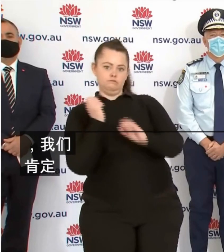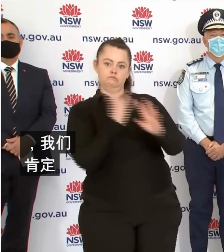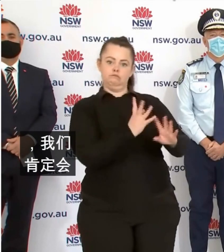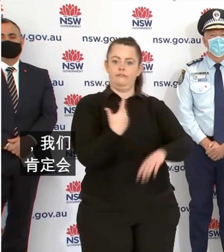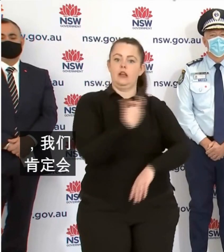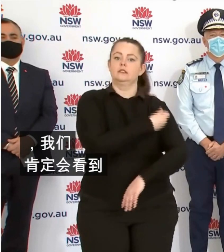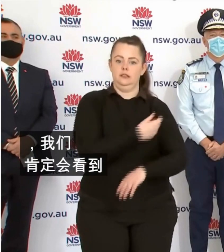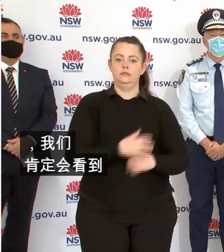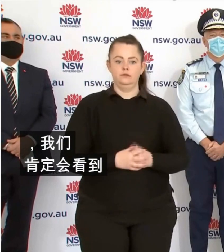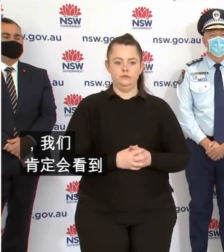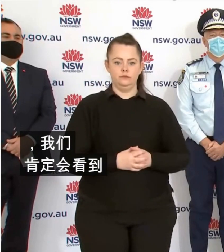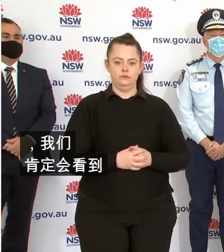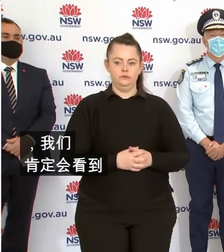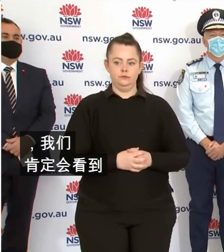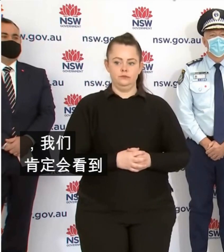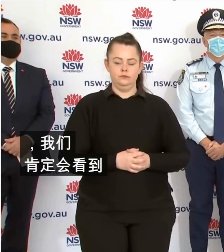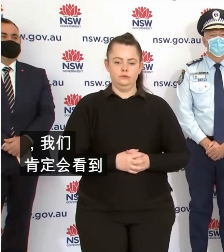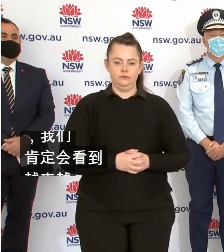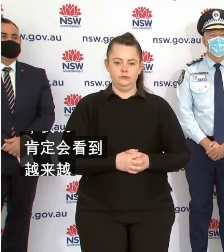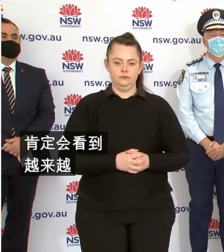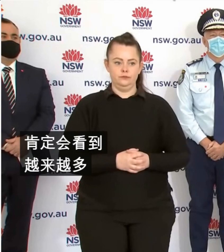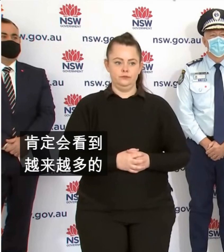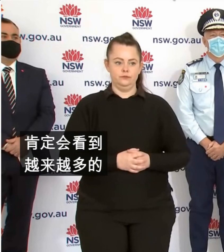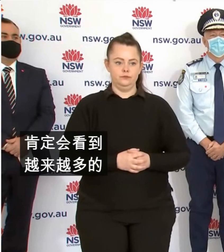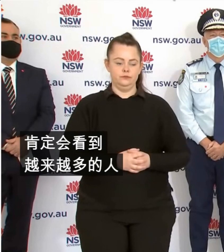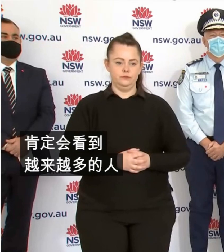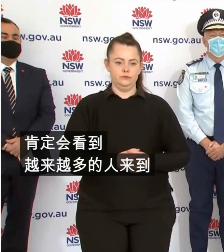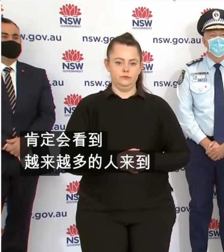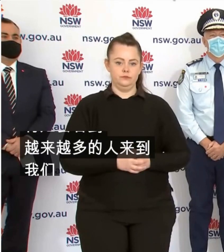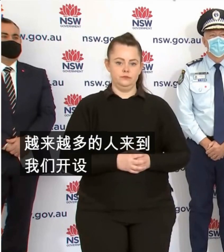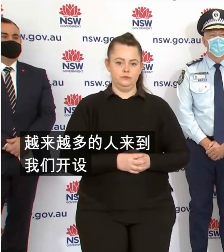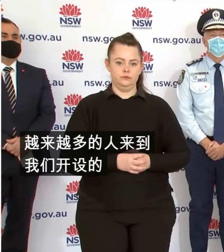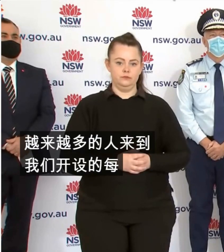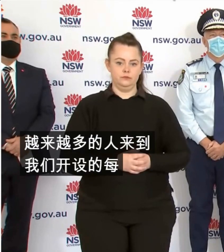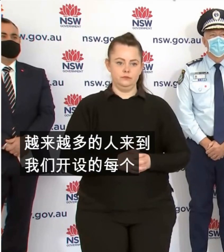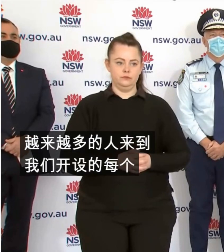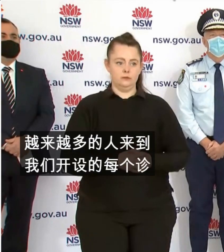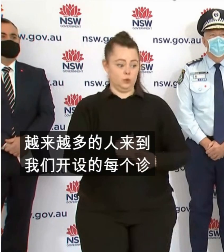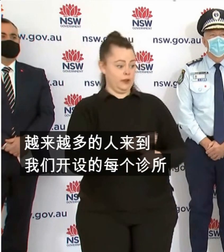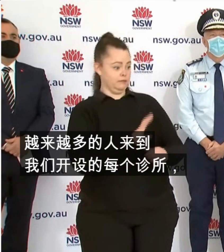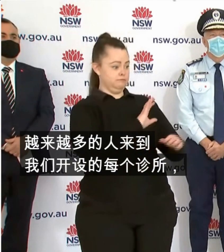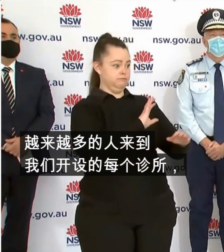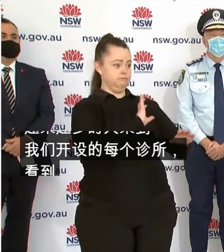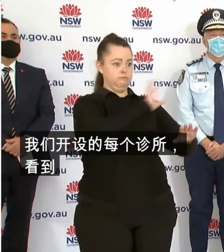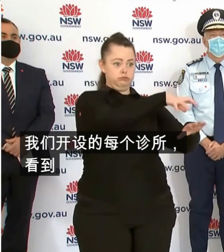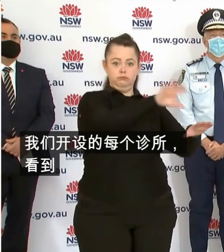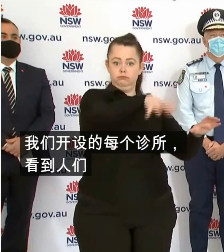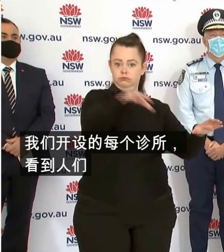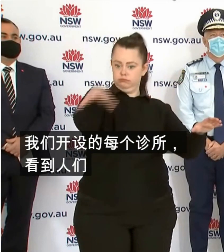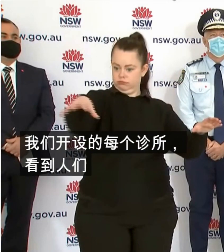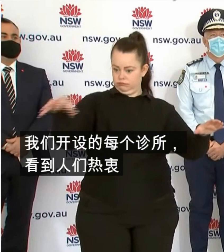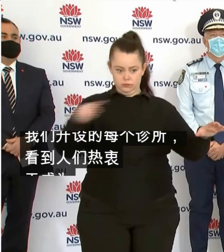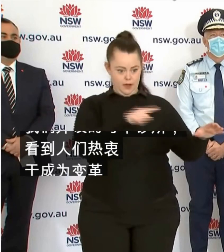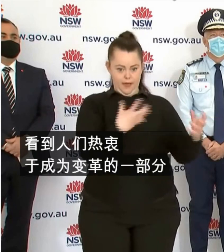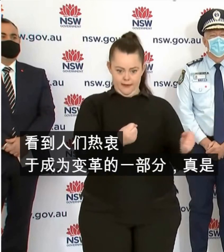we are definitely seeing momentum building. More and more people are coming along to every clinic that we hold, and it's so encouraging to see